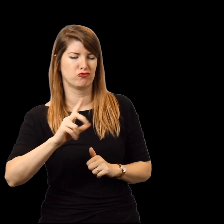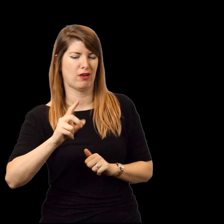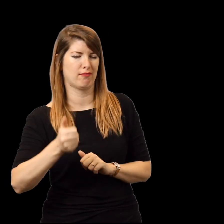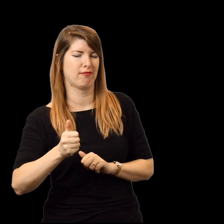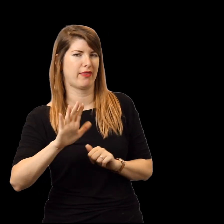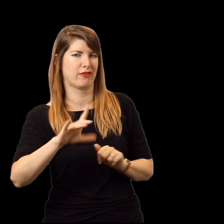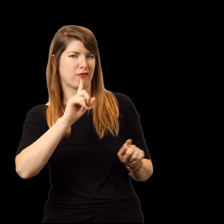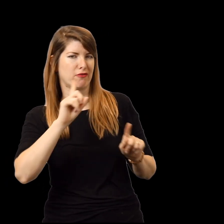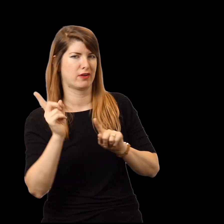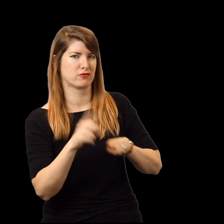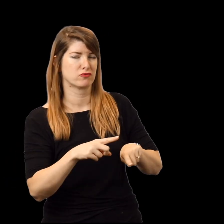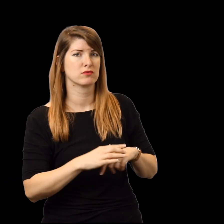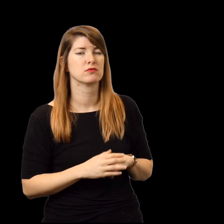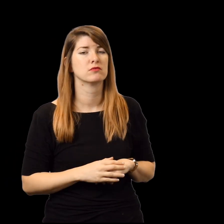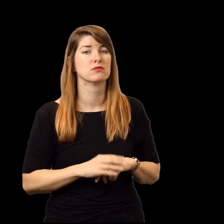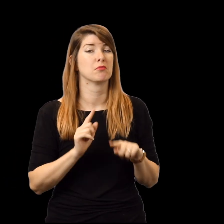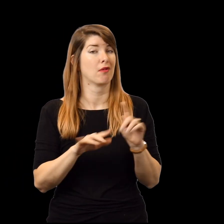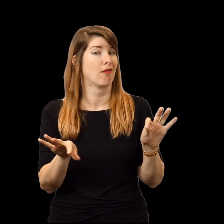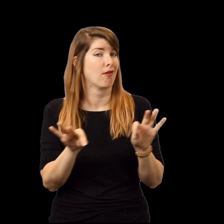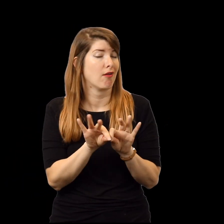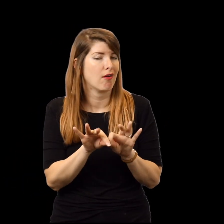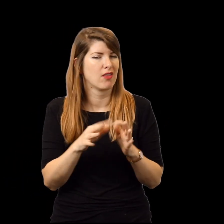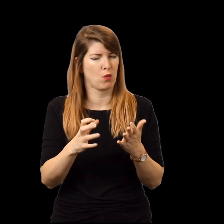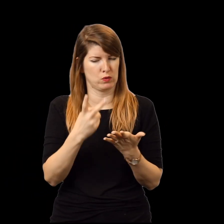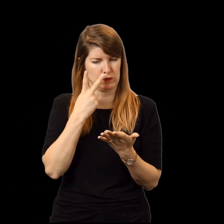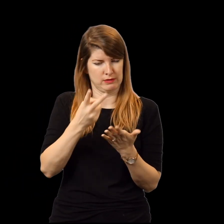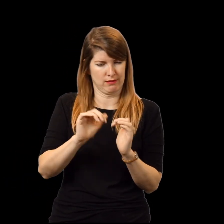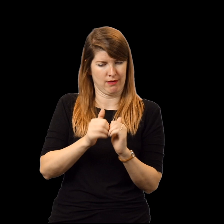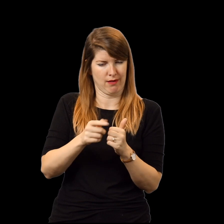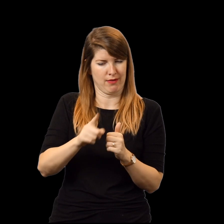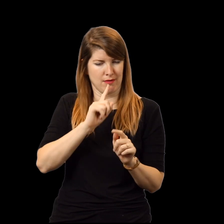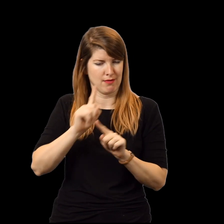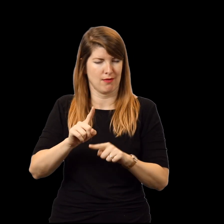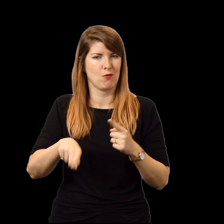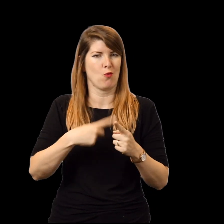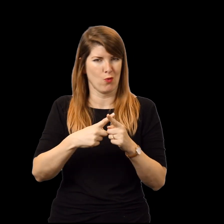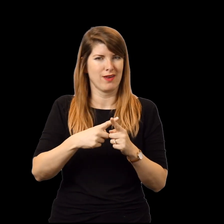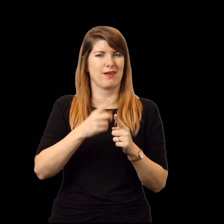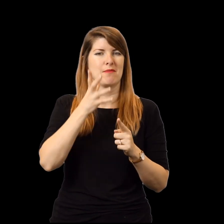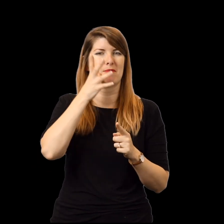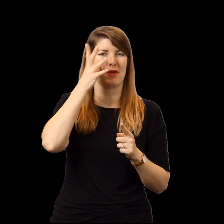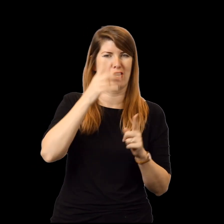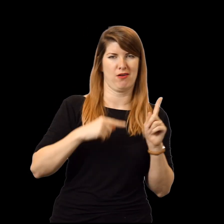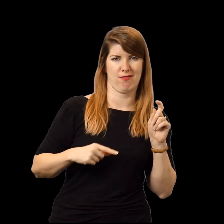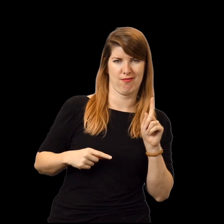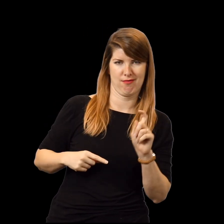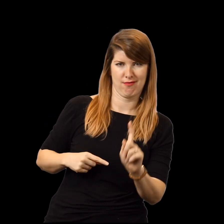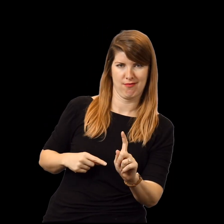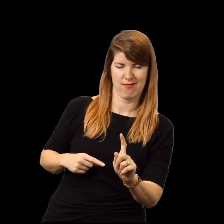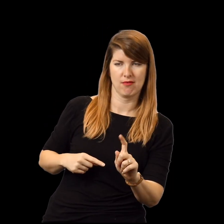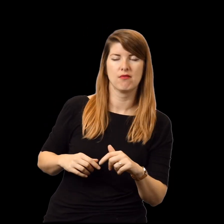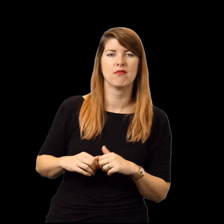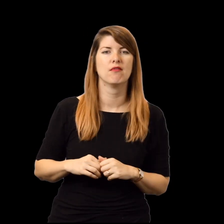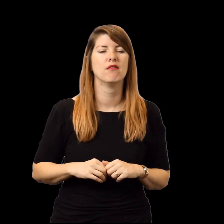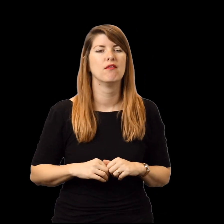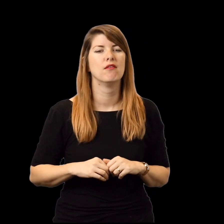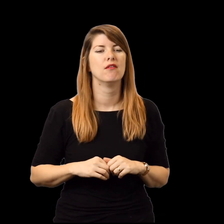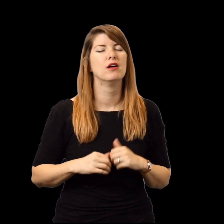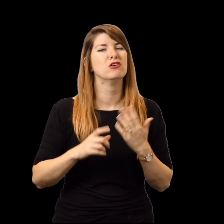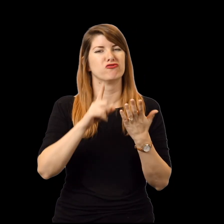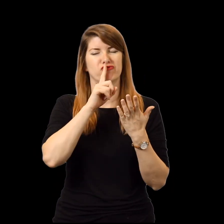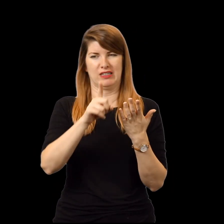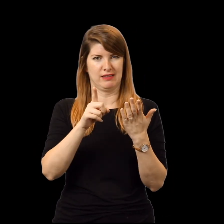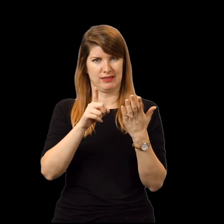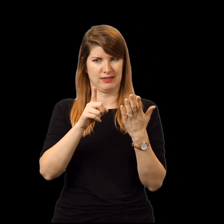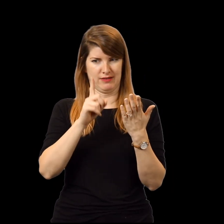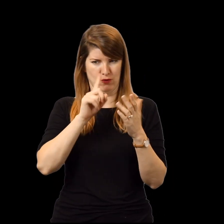reacted. But more importantly, they watched to see how the child reacted when the parent came back. So